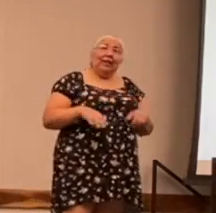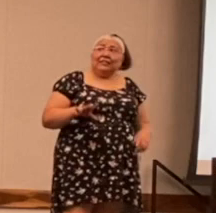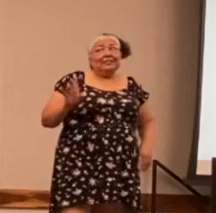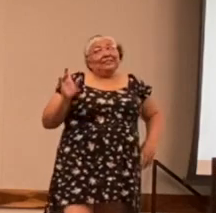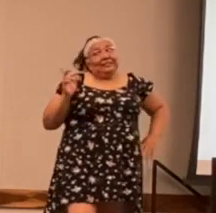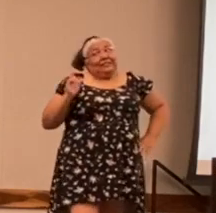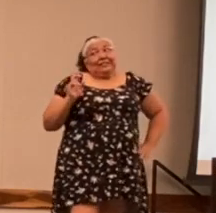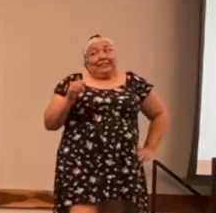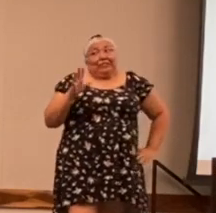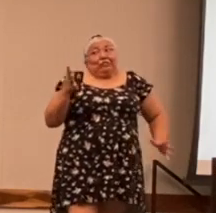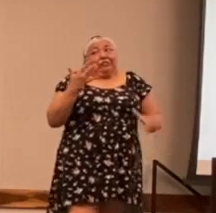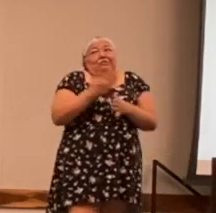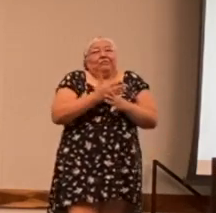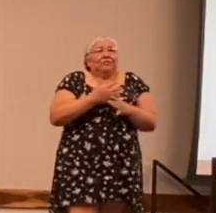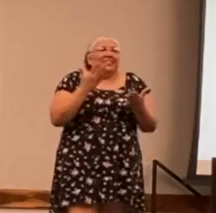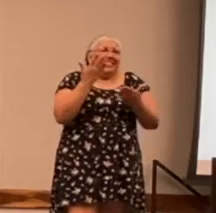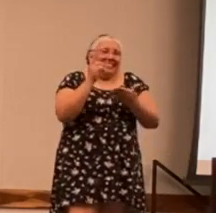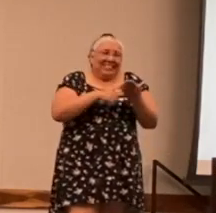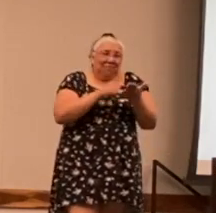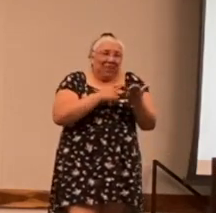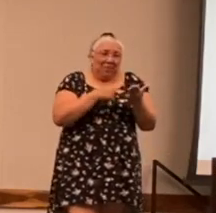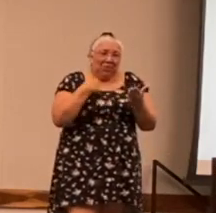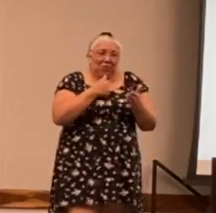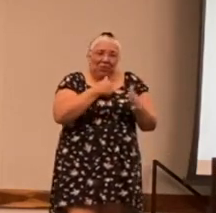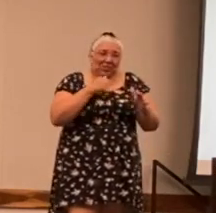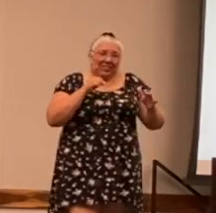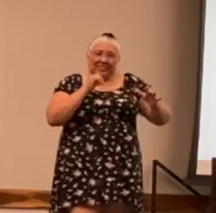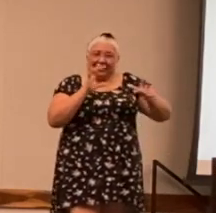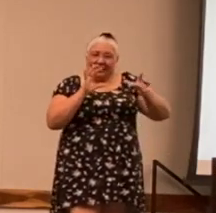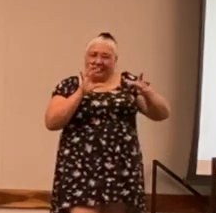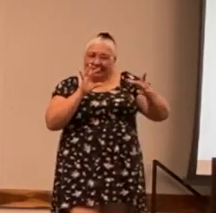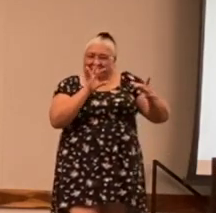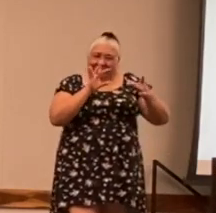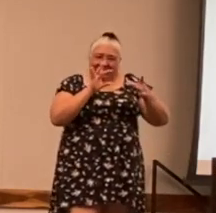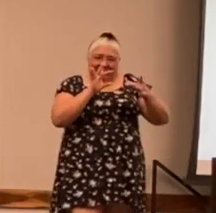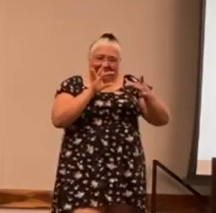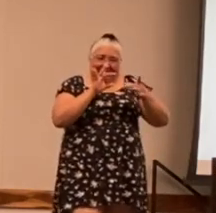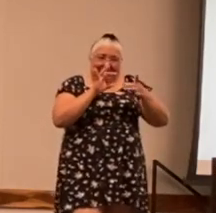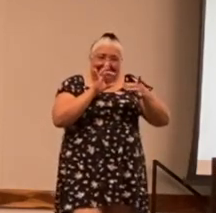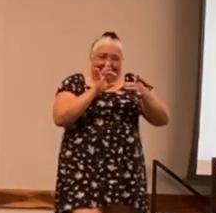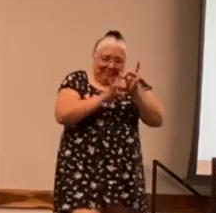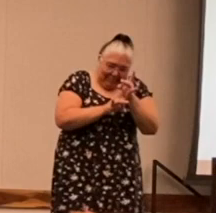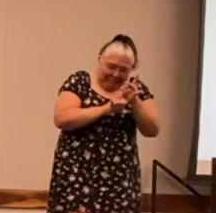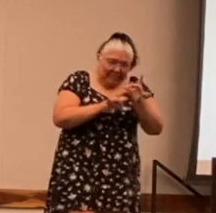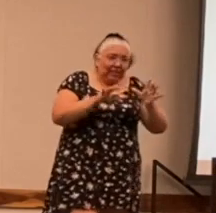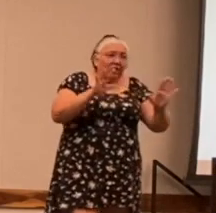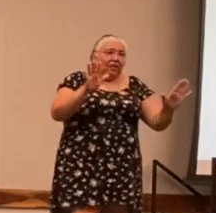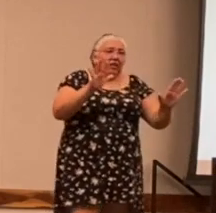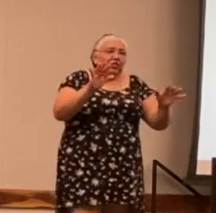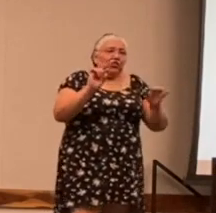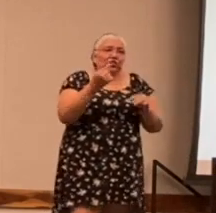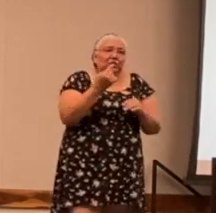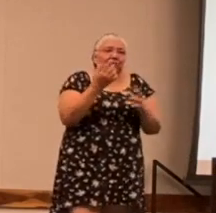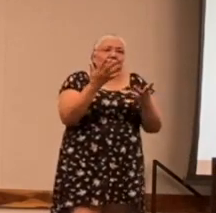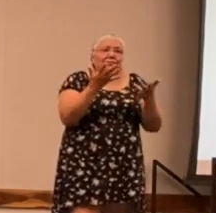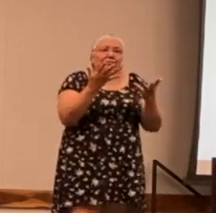right? Sometimes we just rub each other the wrong way, don't we, right? Right? We rub each other the wrong way. But listen, the church